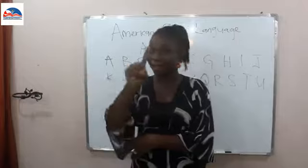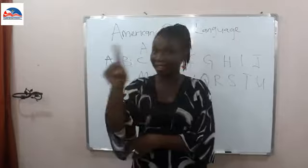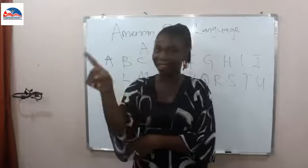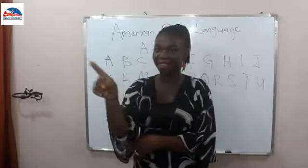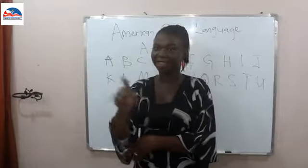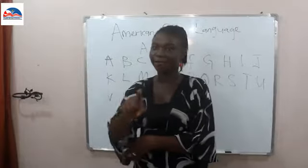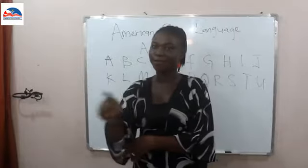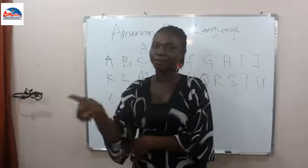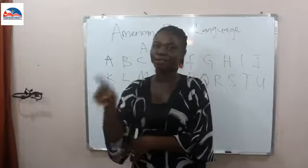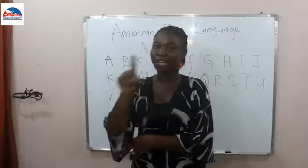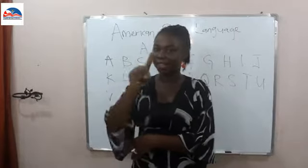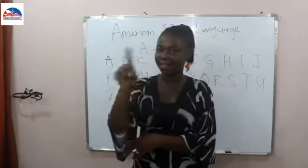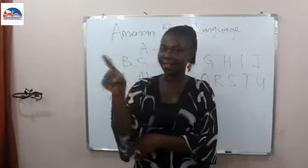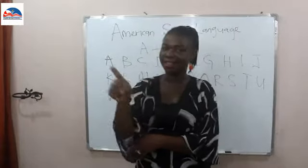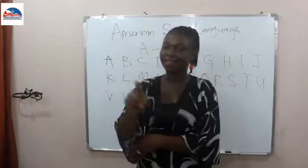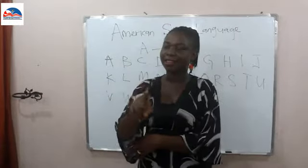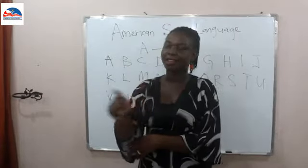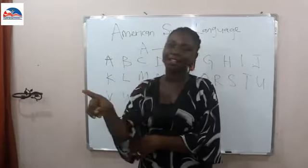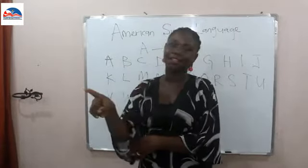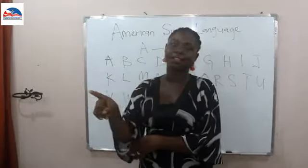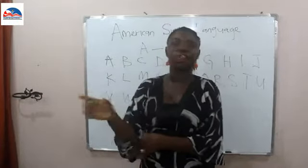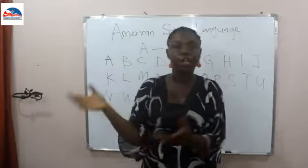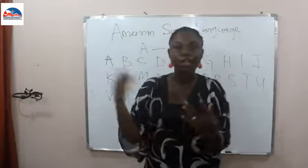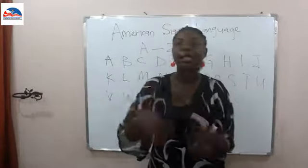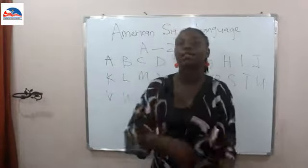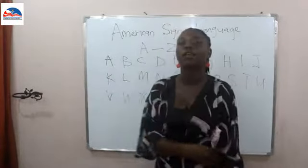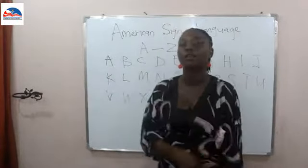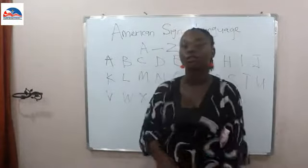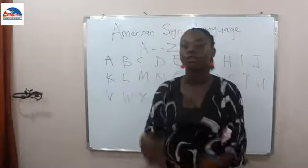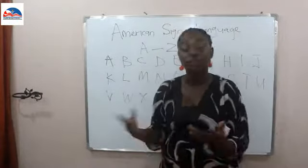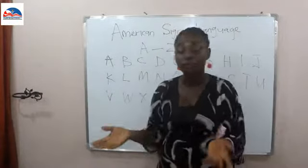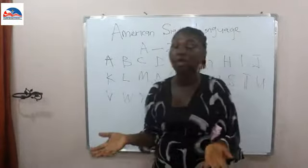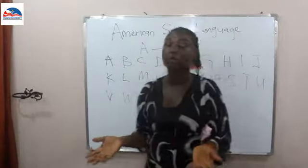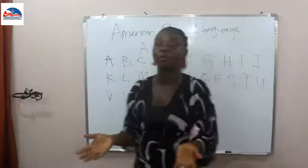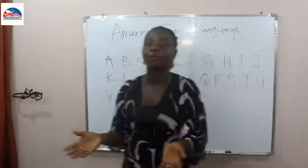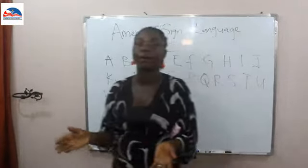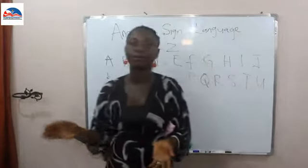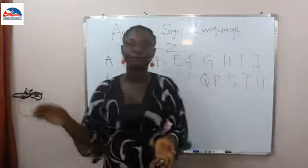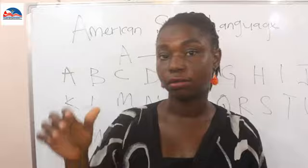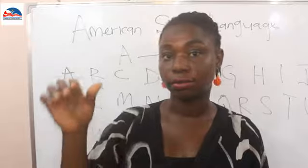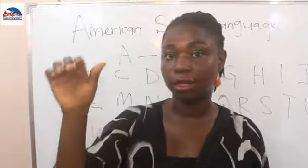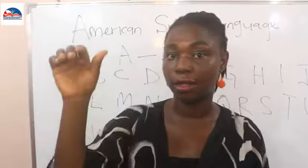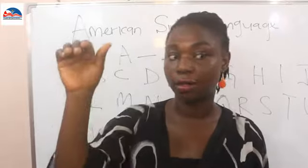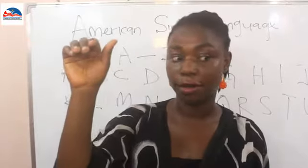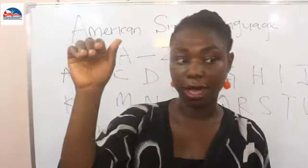Normal Z. The way you draw a Z. That is. So let's start again. So see if you can remember. This is your A.